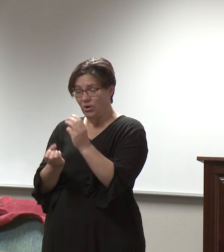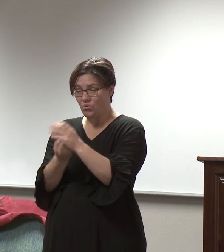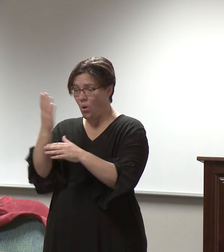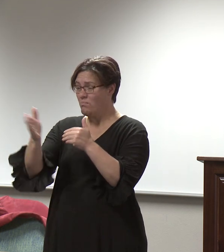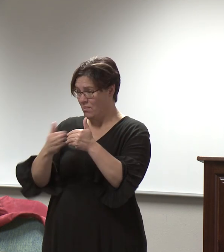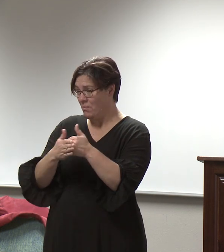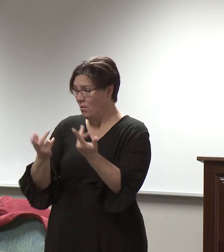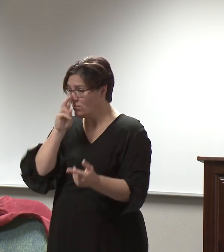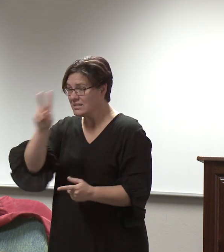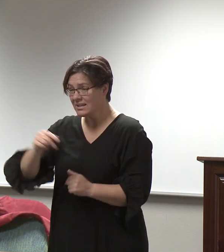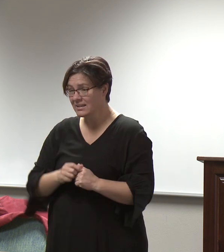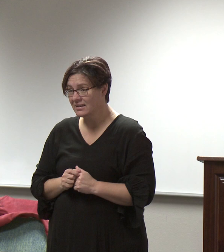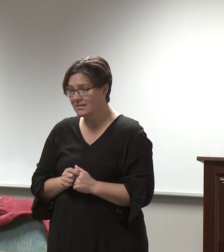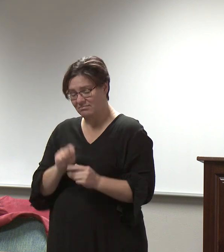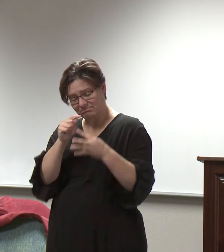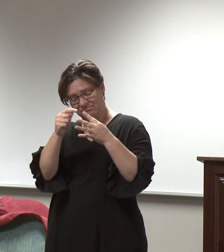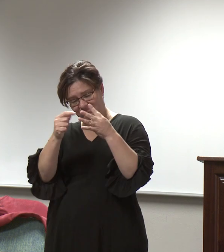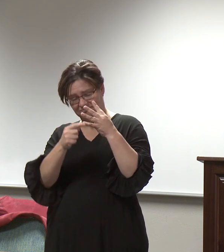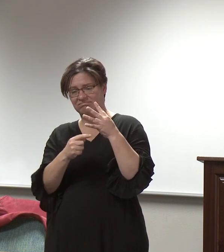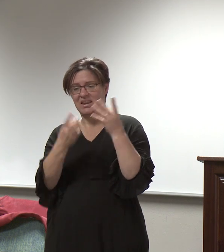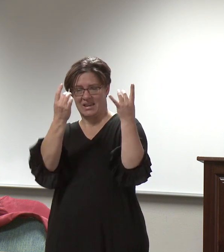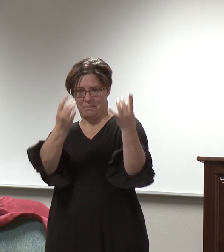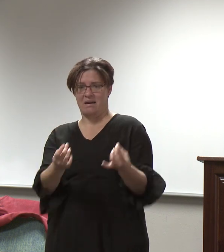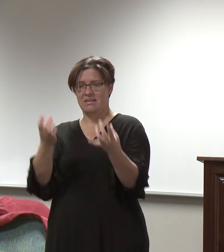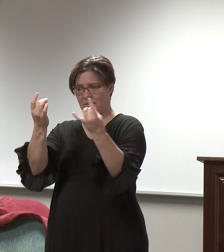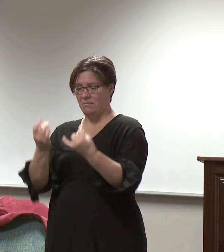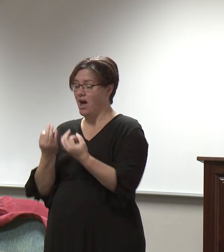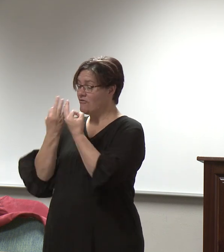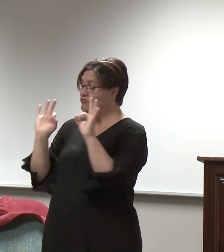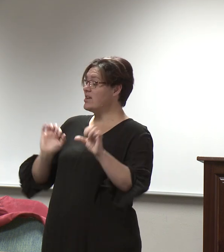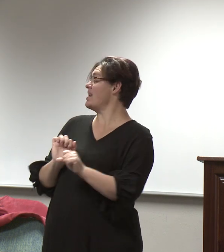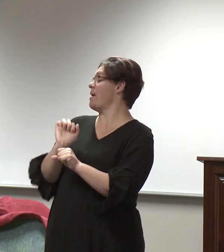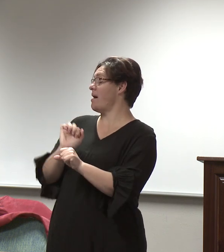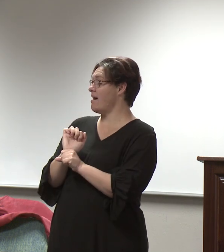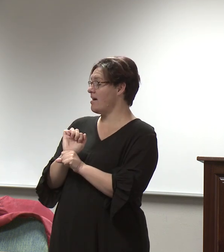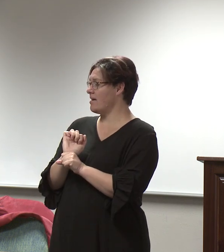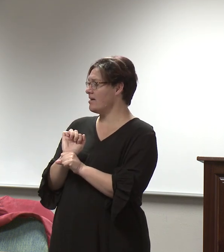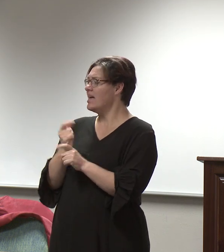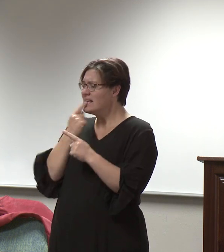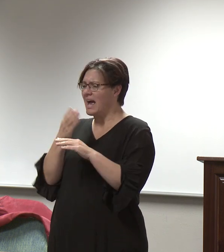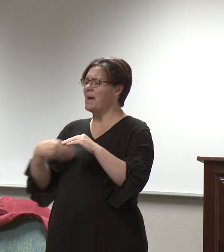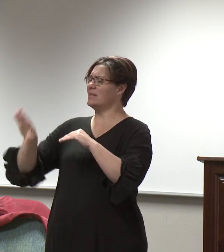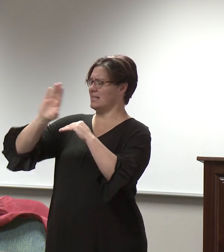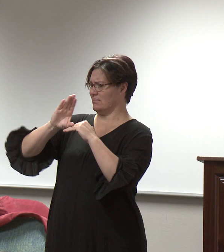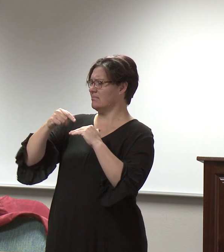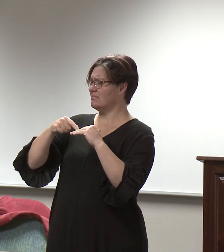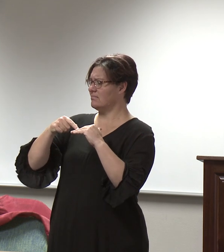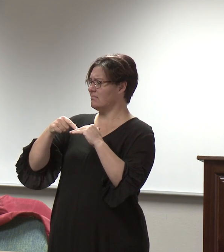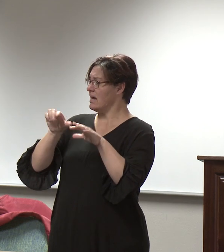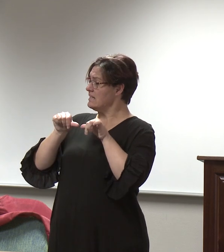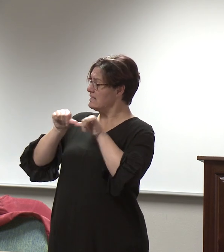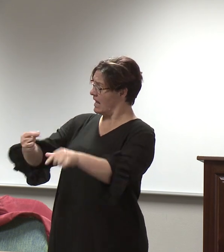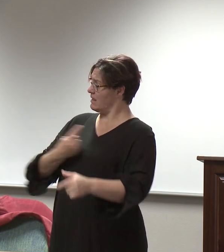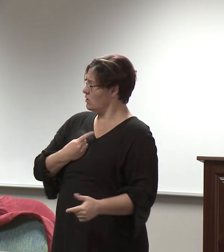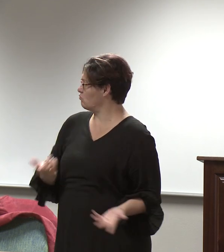at the figures. So I think that the free labor, which is characteristic of the capitalism, does not sustain